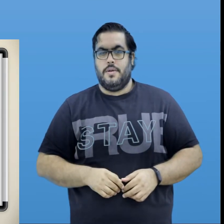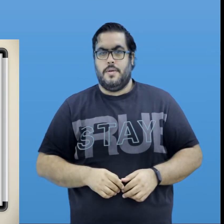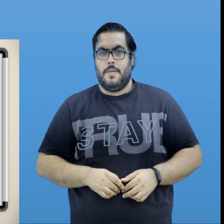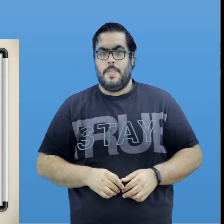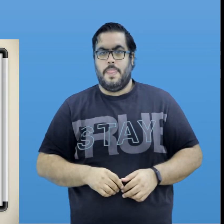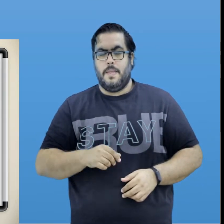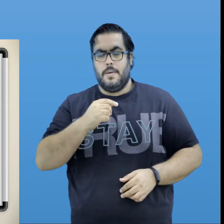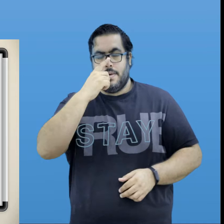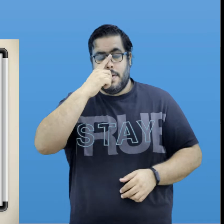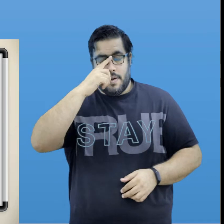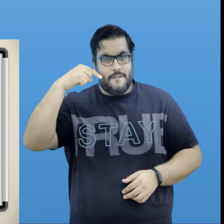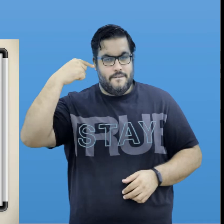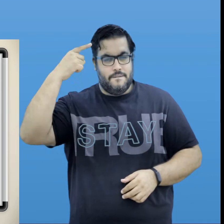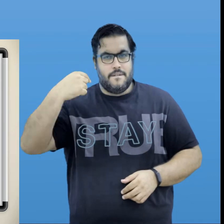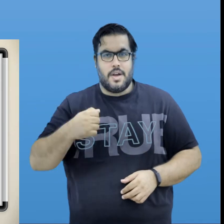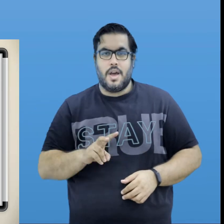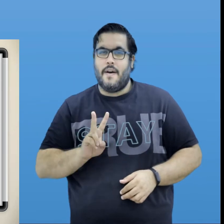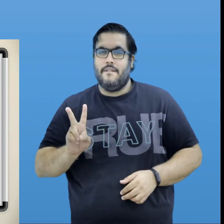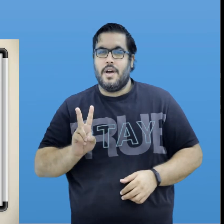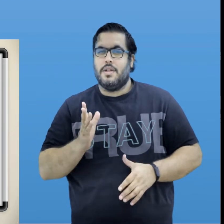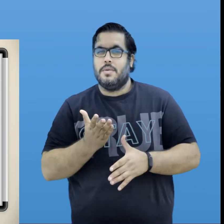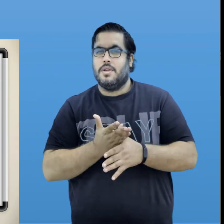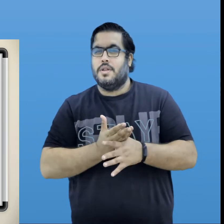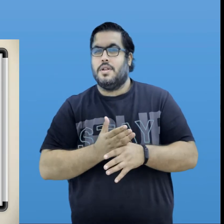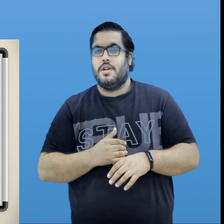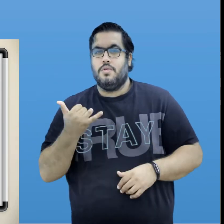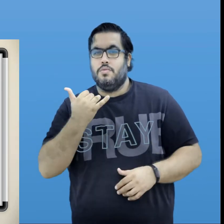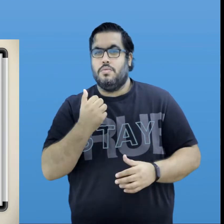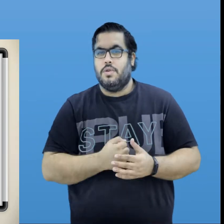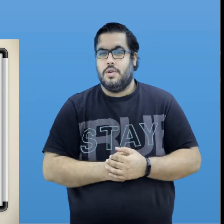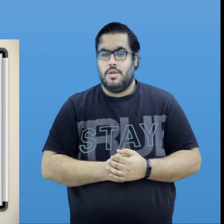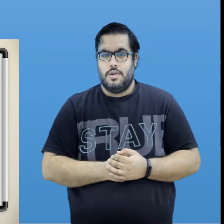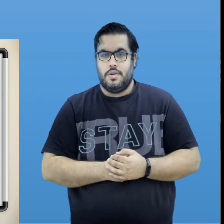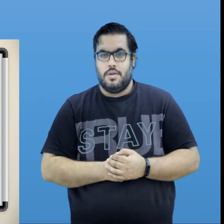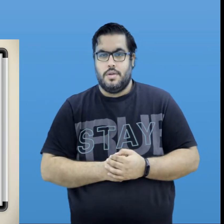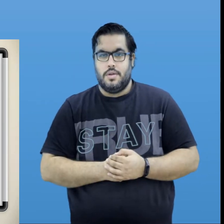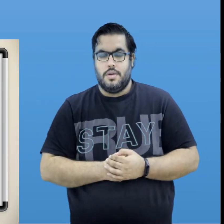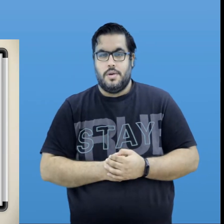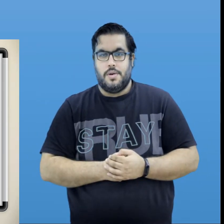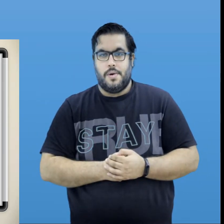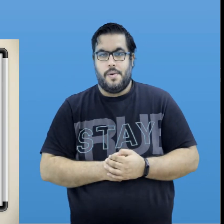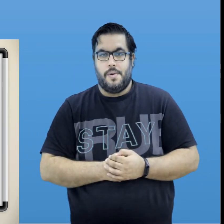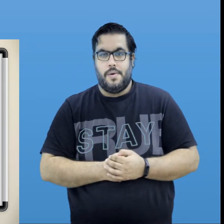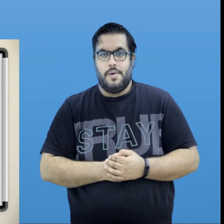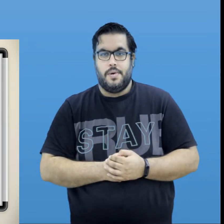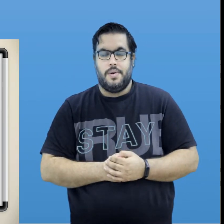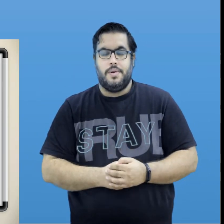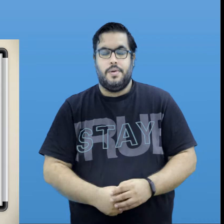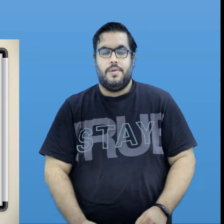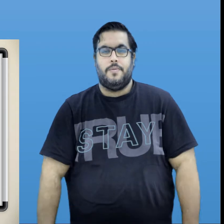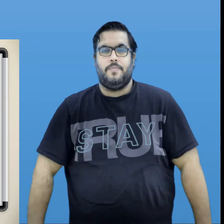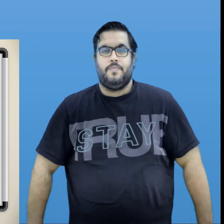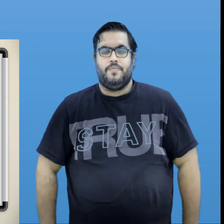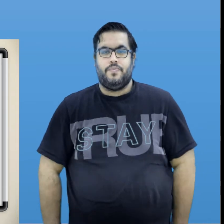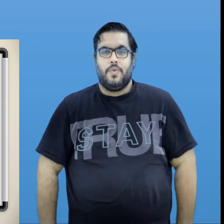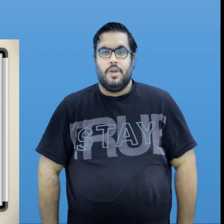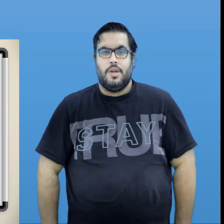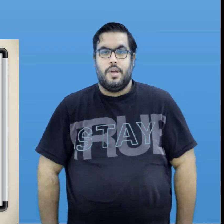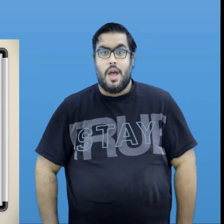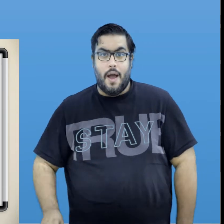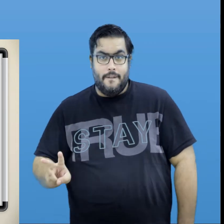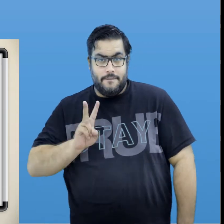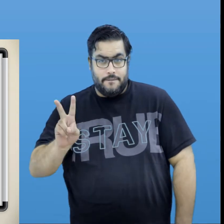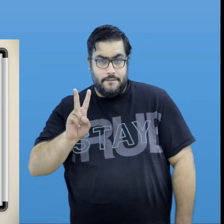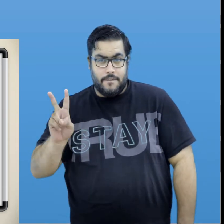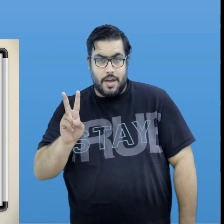text? We first read the text. Then we try not to let big words scare us.